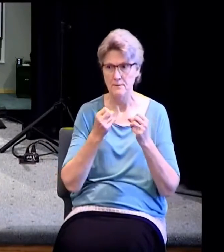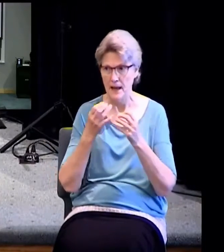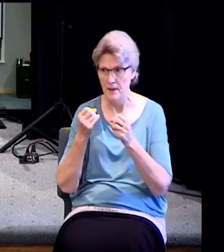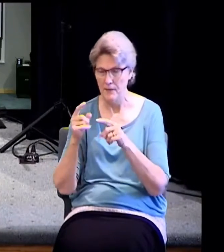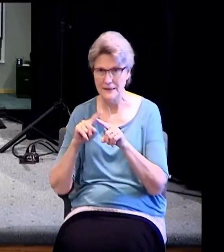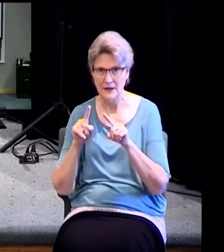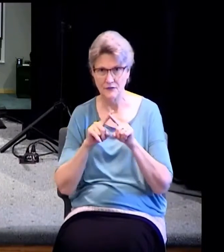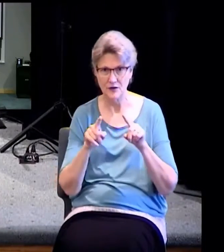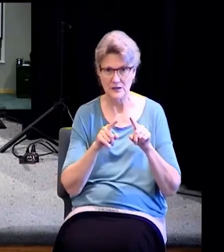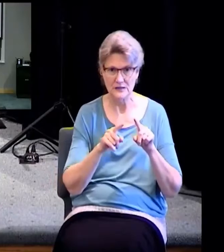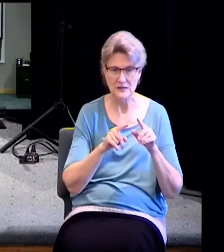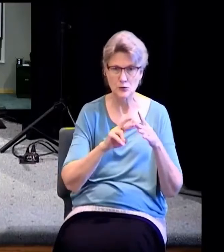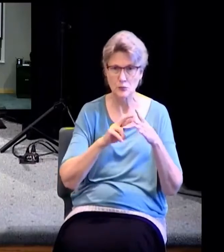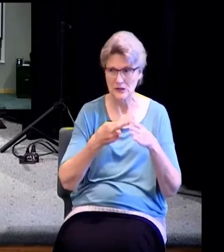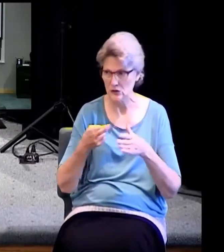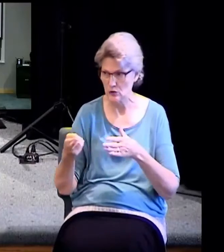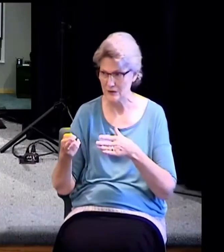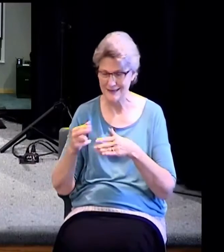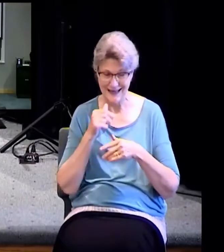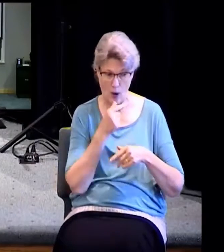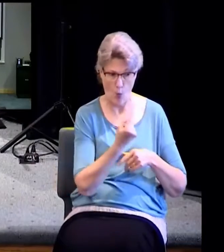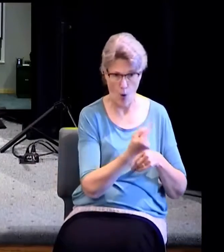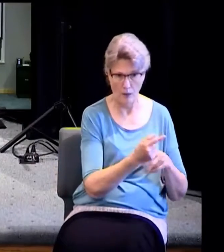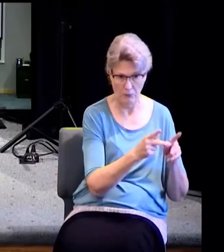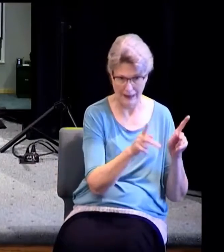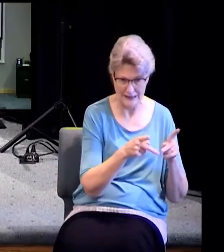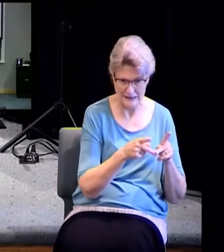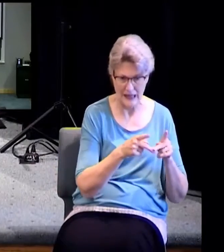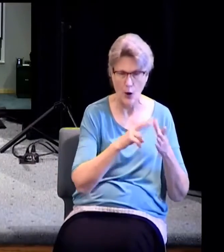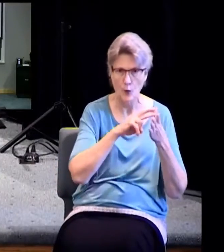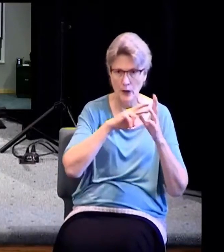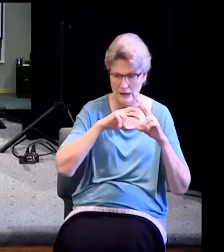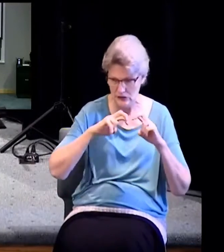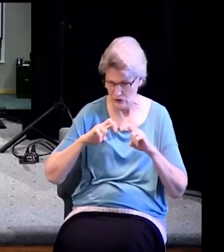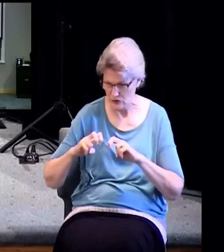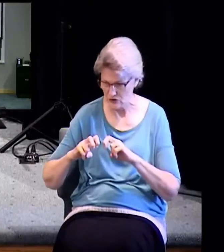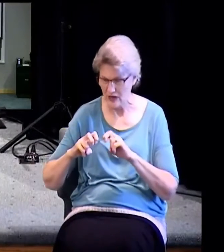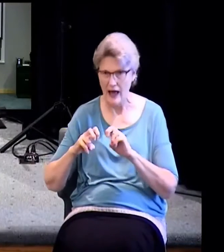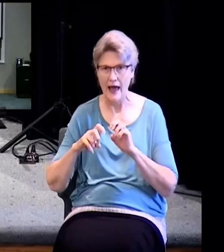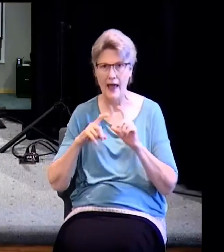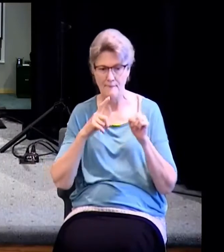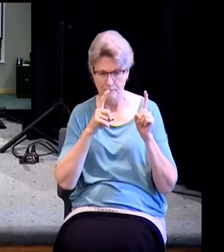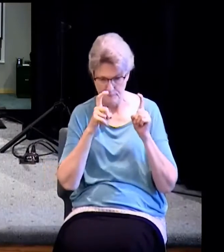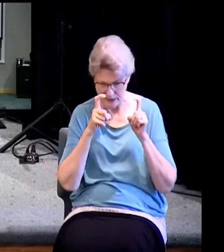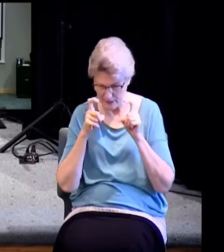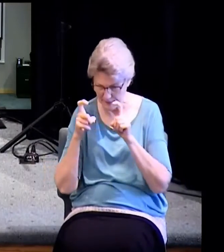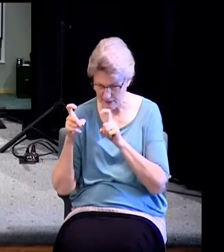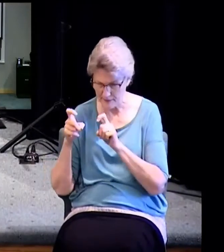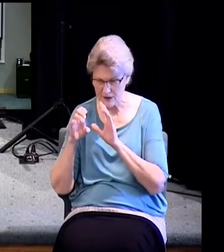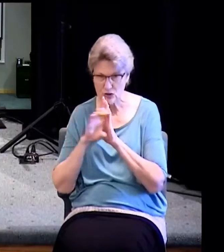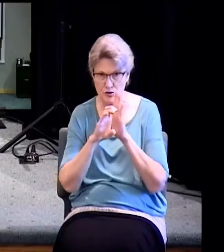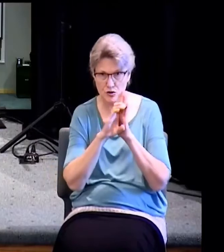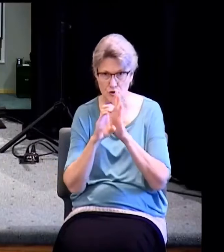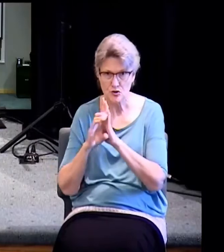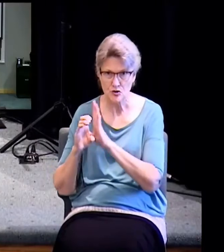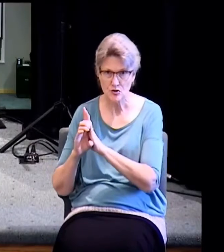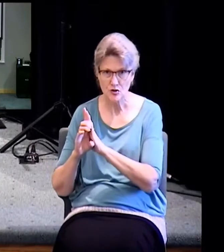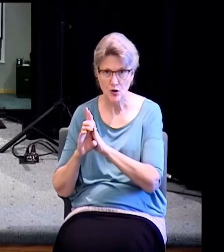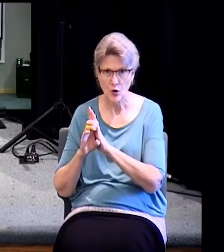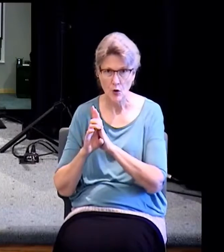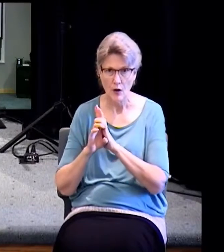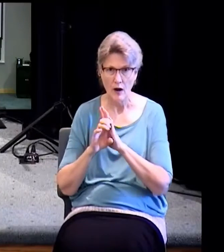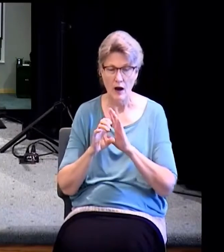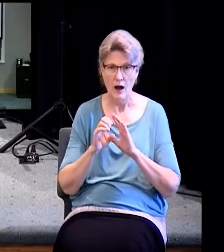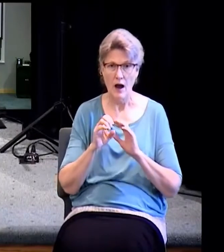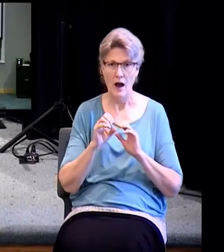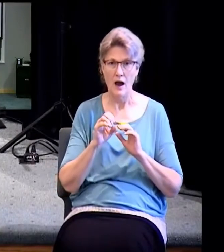multiple situations. I didn't take one man's word for it. I looked up, I have pictures on my phone of this actually being so. When you look it